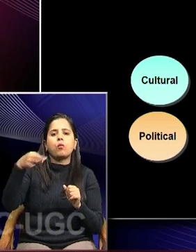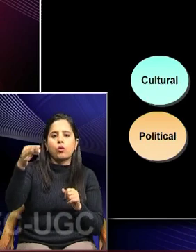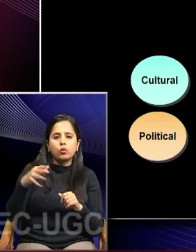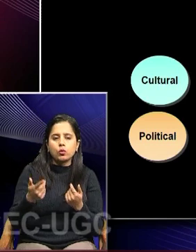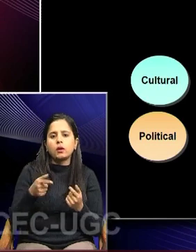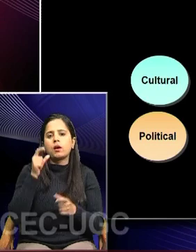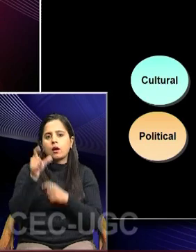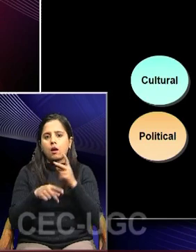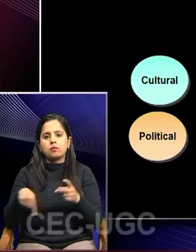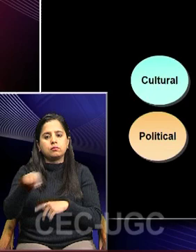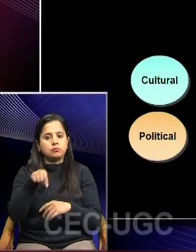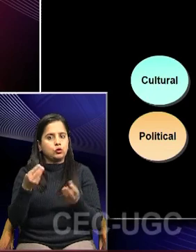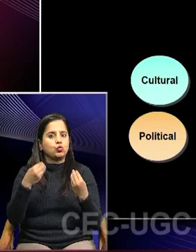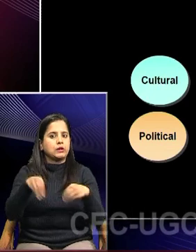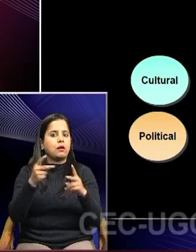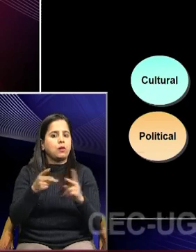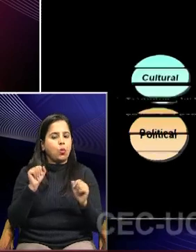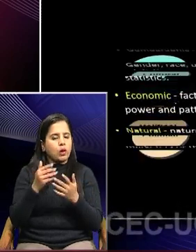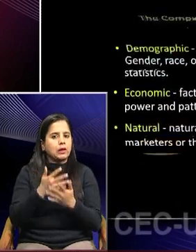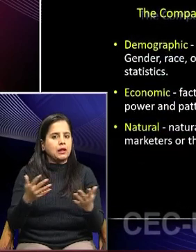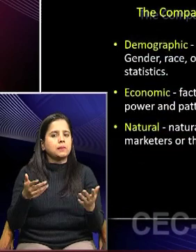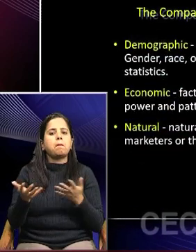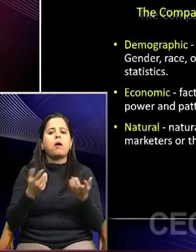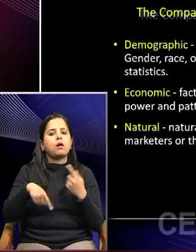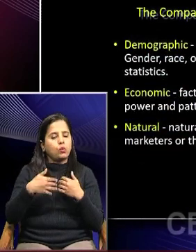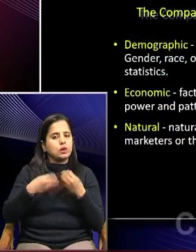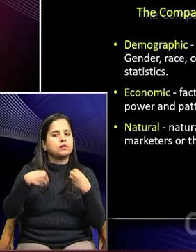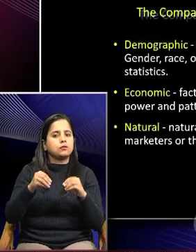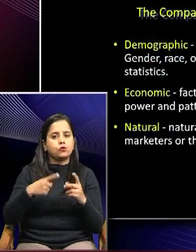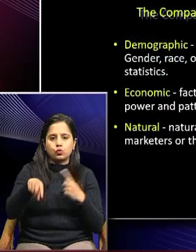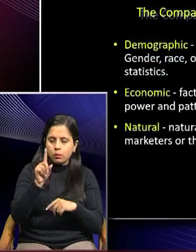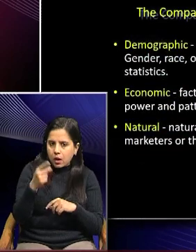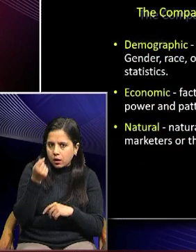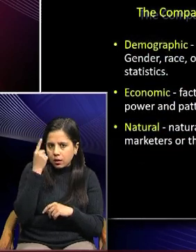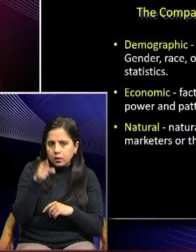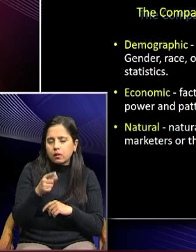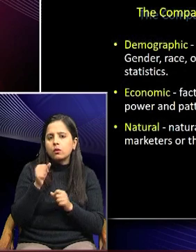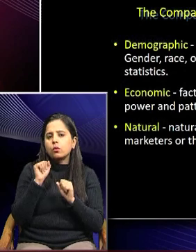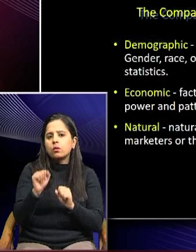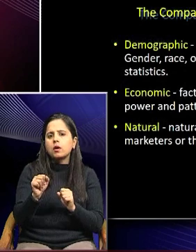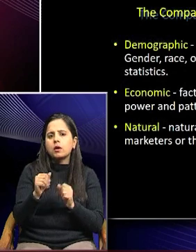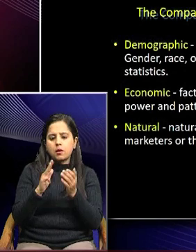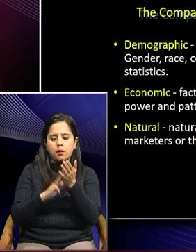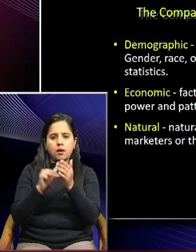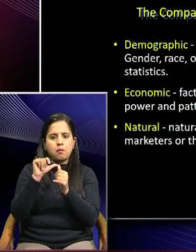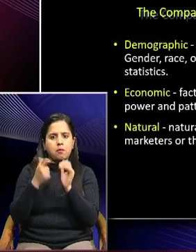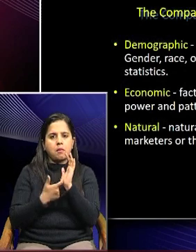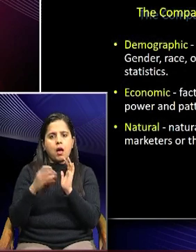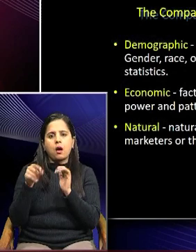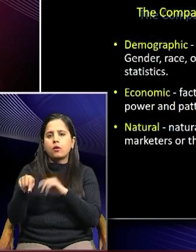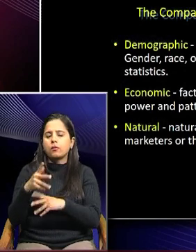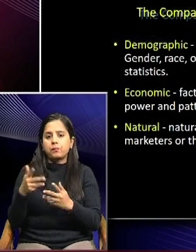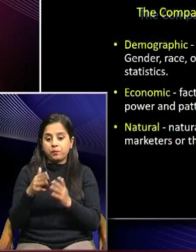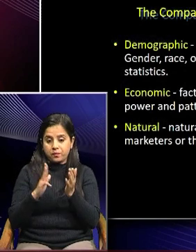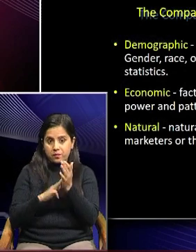company who is going to sell its product in the market. So we have to understand that what is there into the macro environment. As the